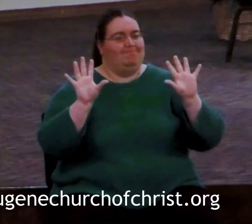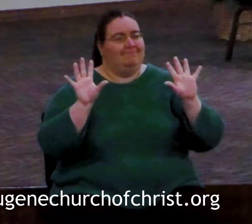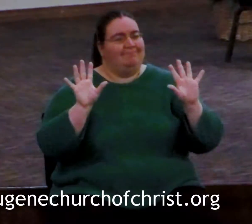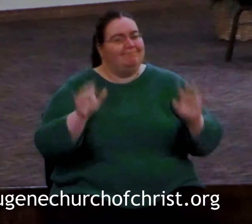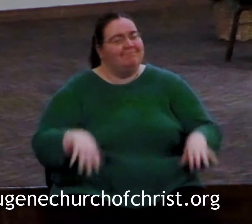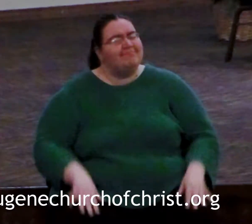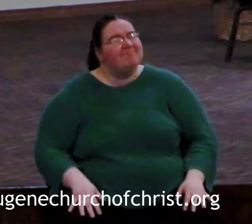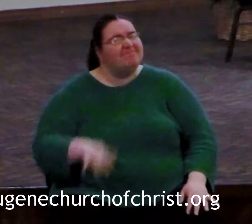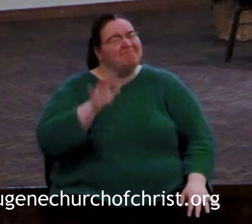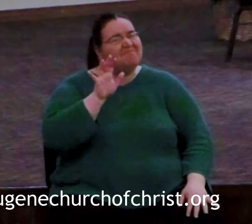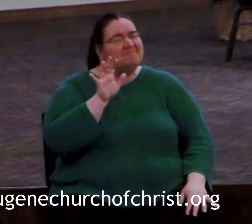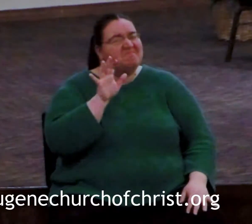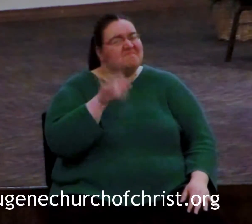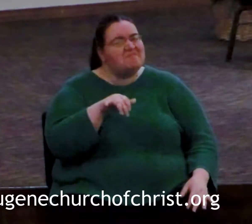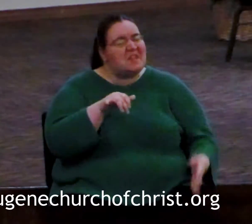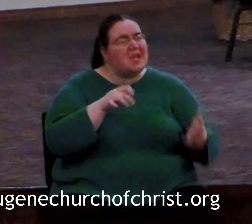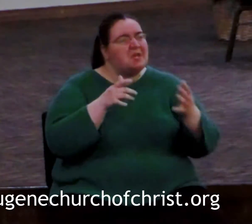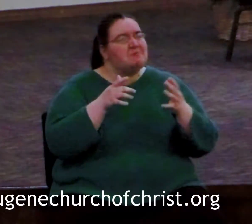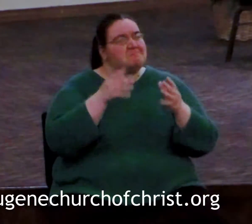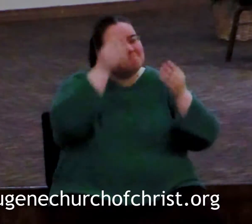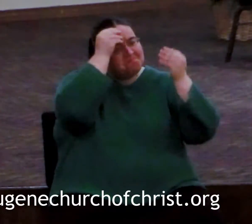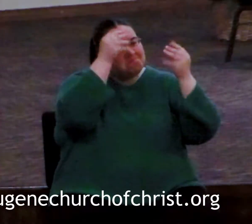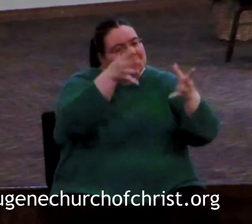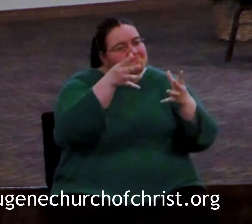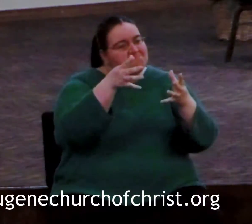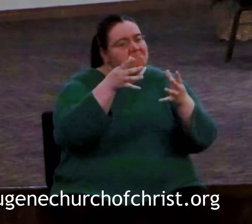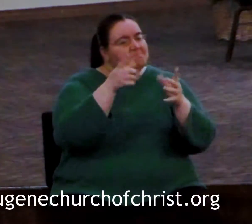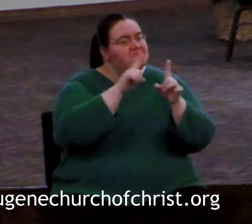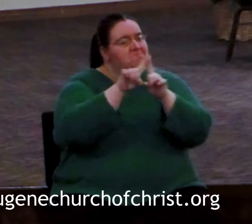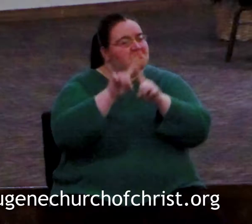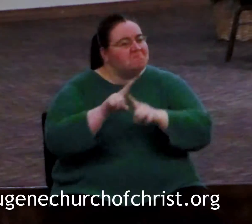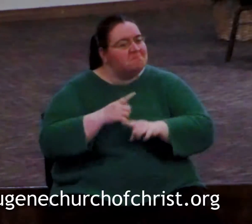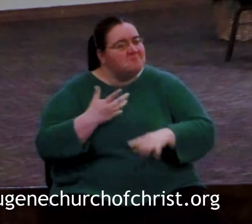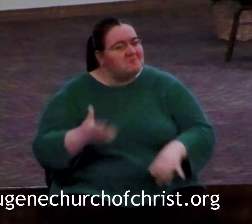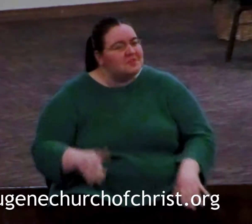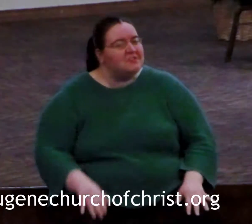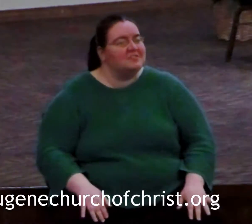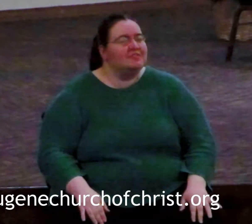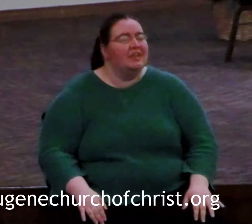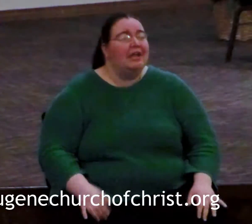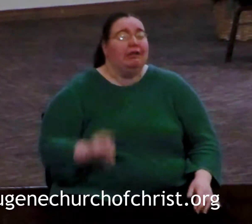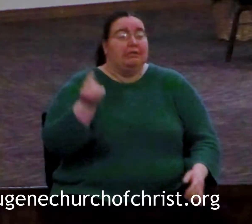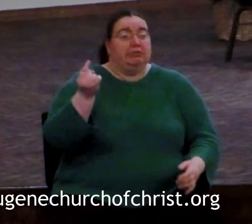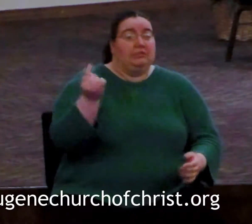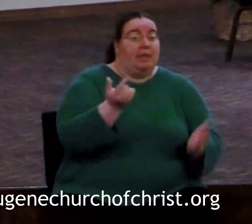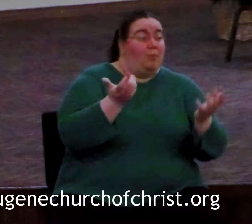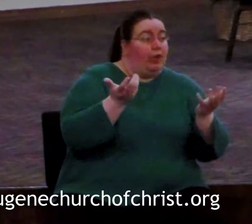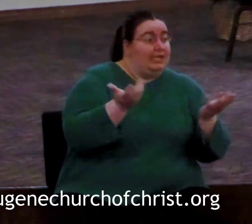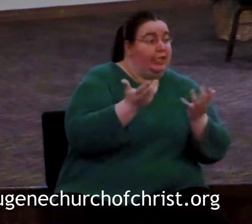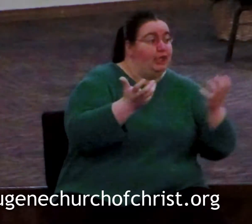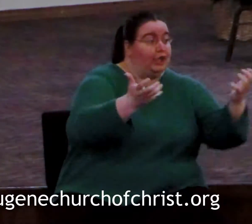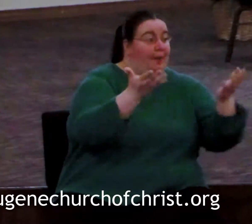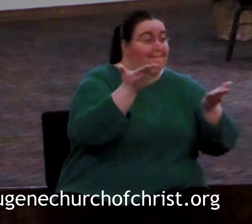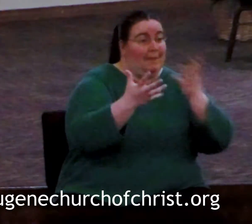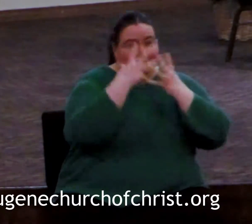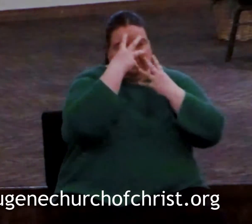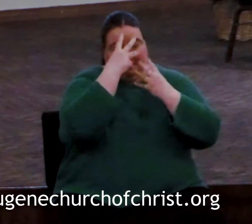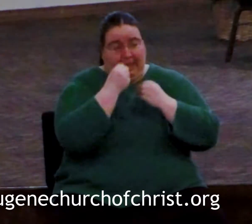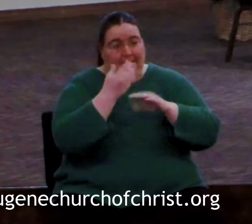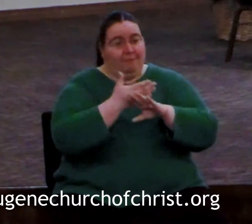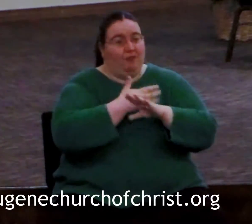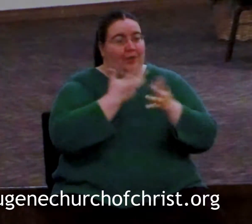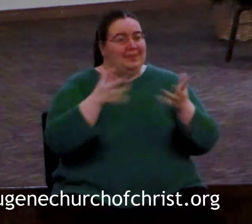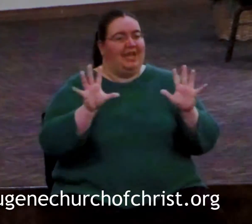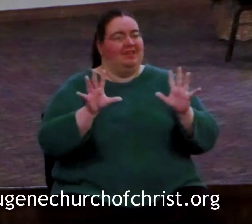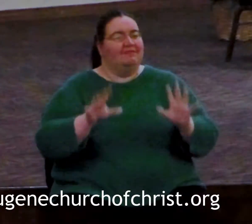this tells you any number of things. Someone in here will be asleep before I'm done. I guarantee it. And I'll let you in on a